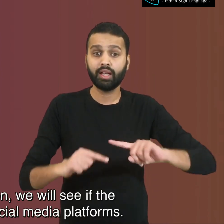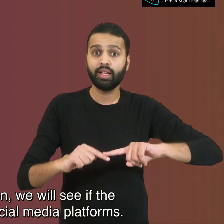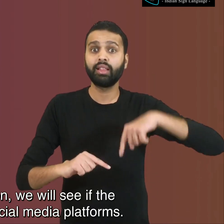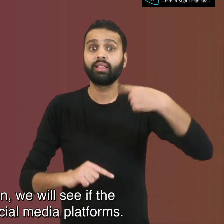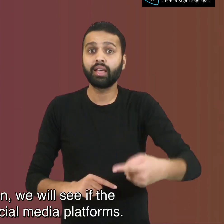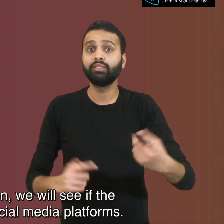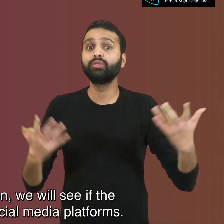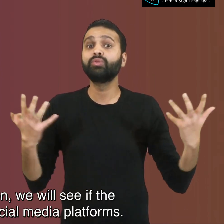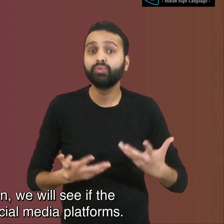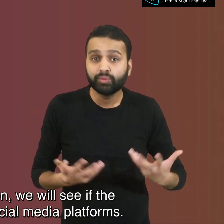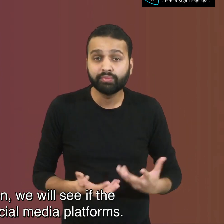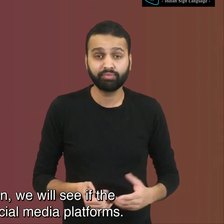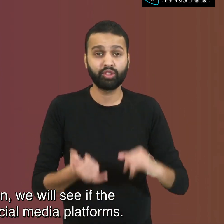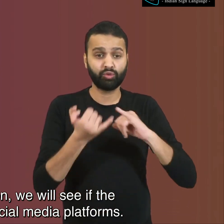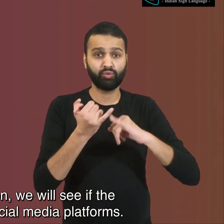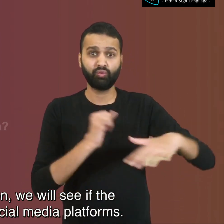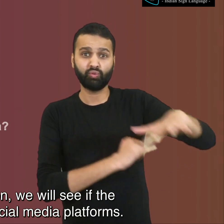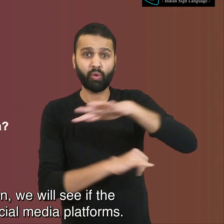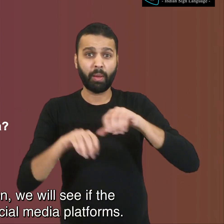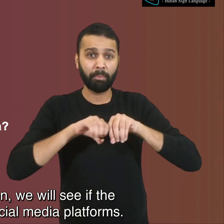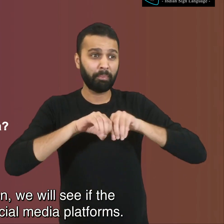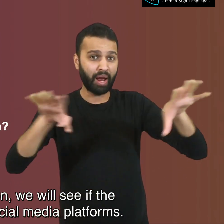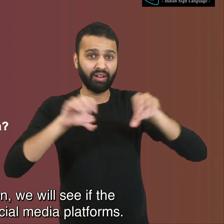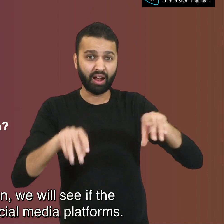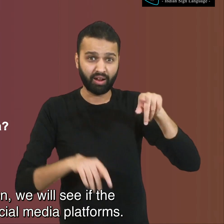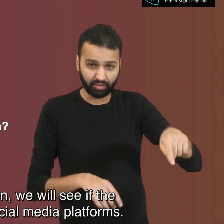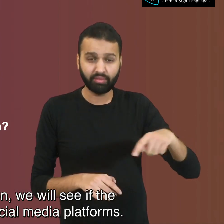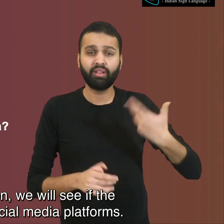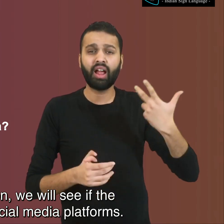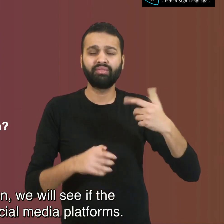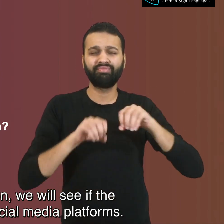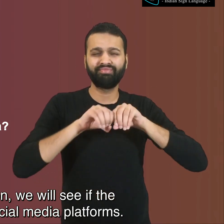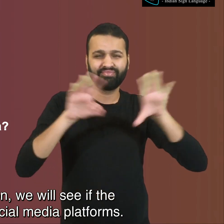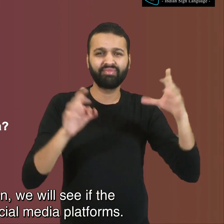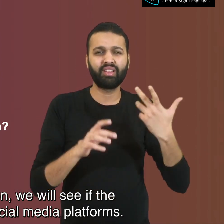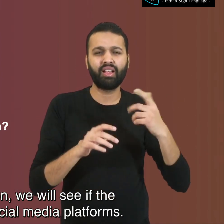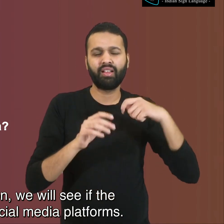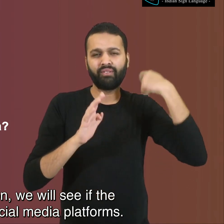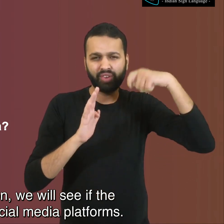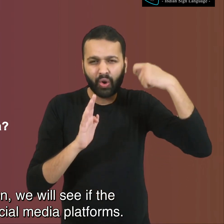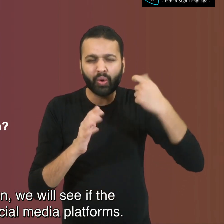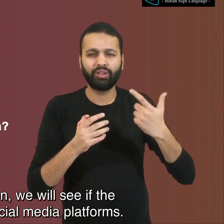In the next edition, we will see if the data is safe on social media platforms.